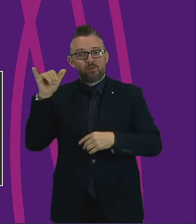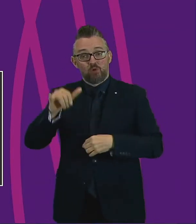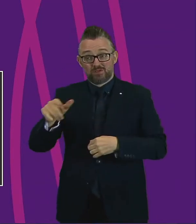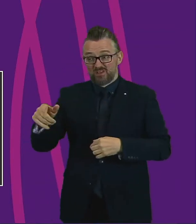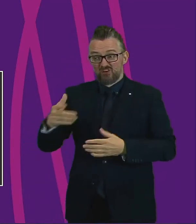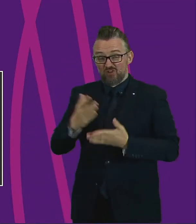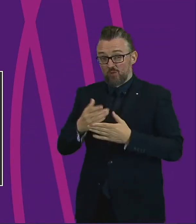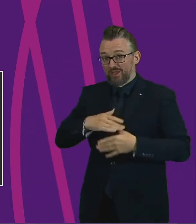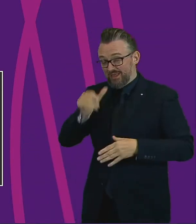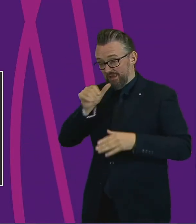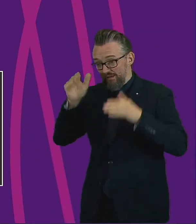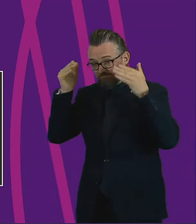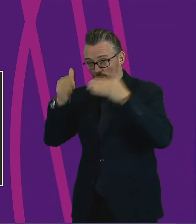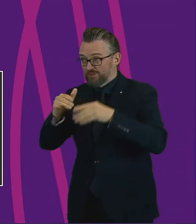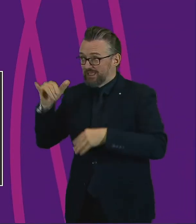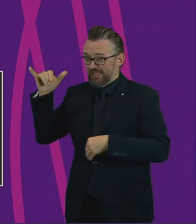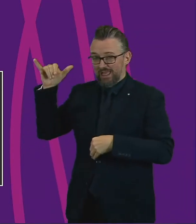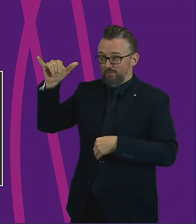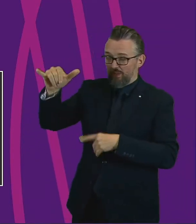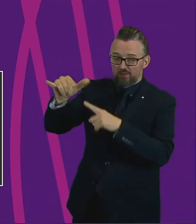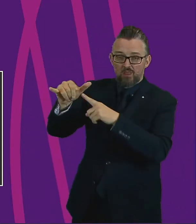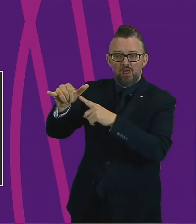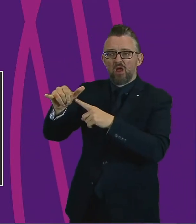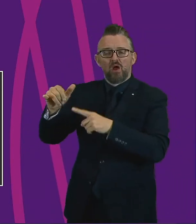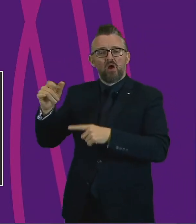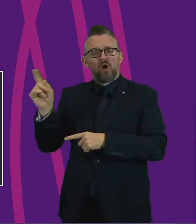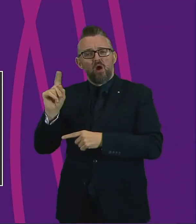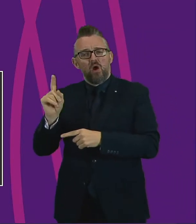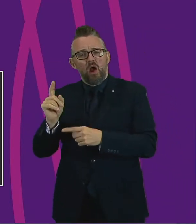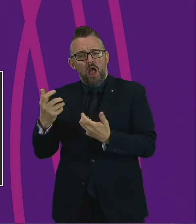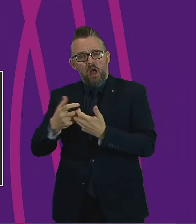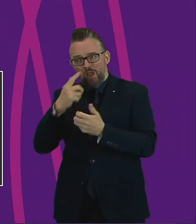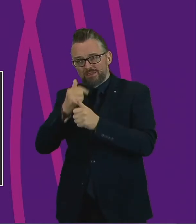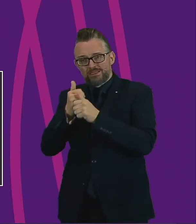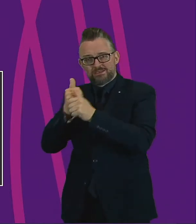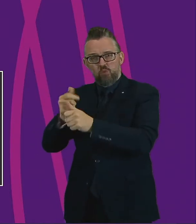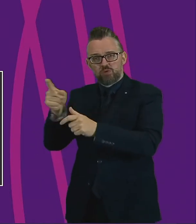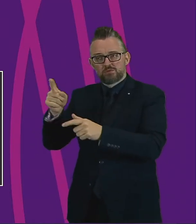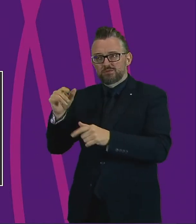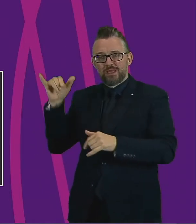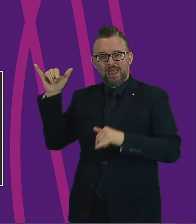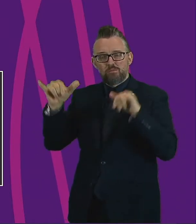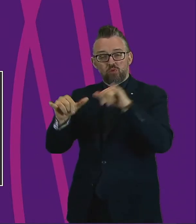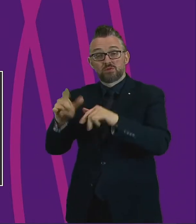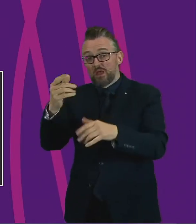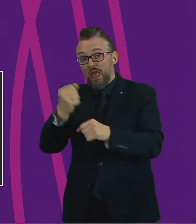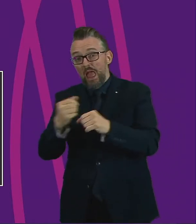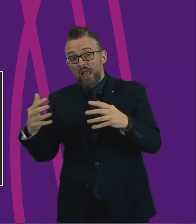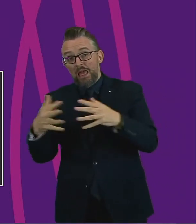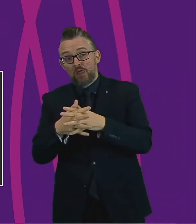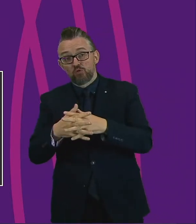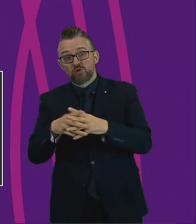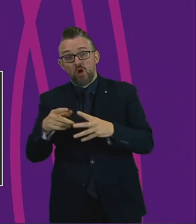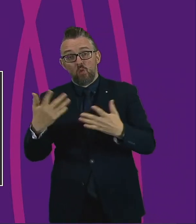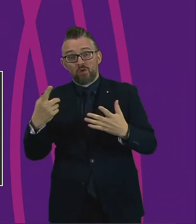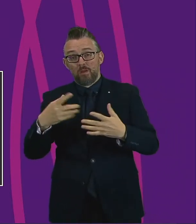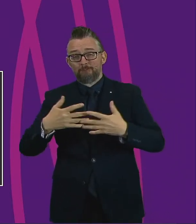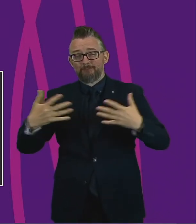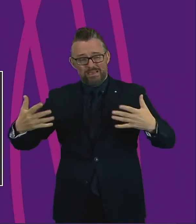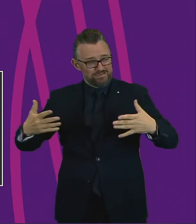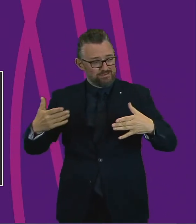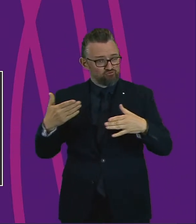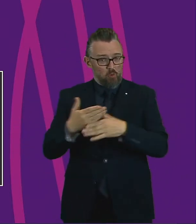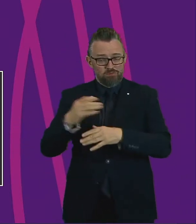focus on aviation and specifically on what can be done to support our airports? Glasgow Airport is one of the biggest employers in my